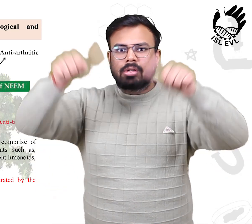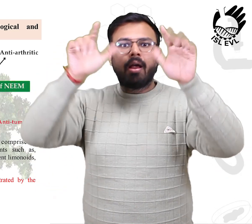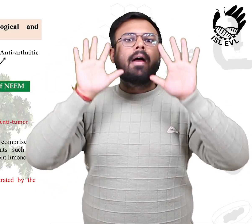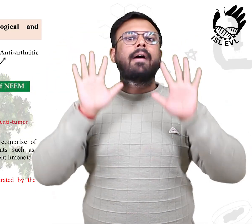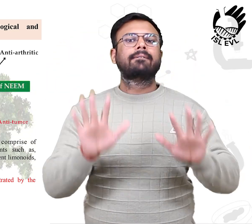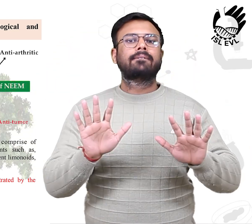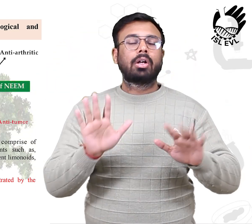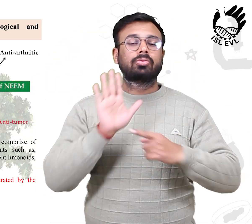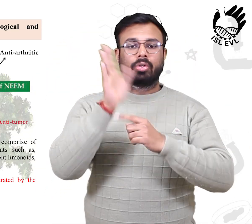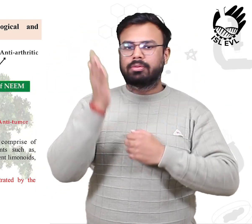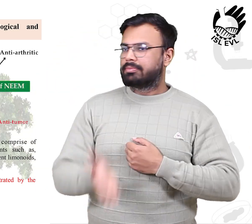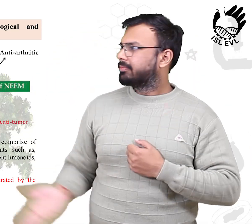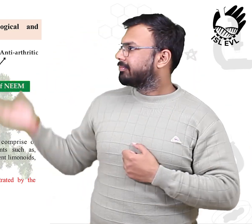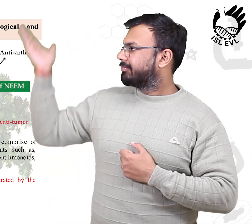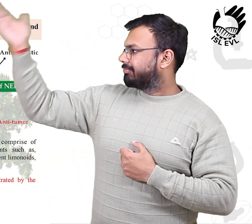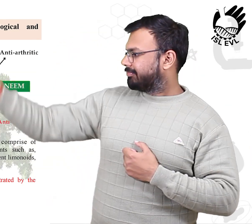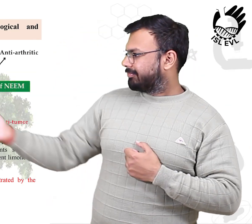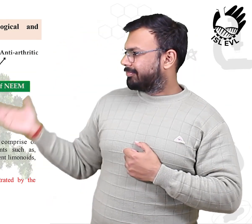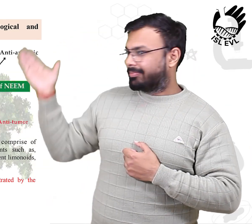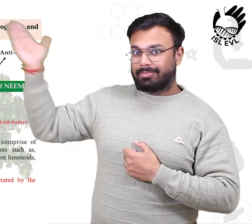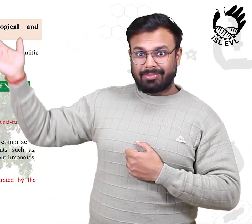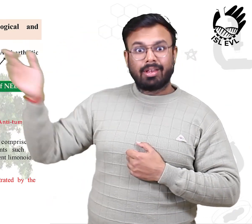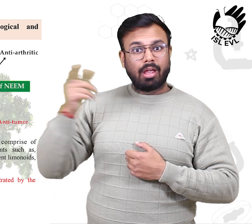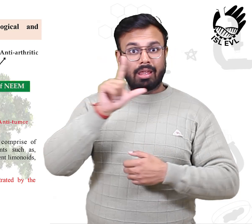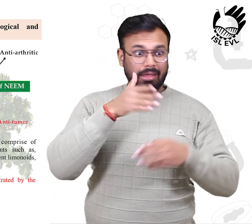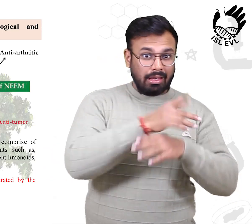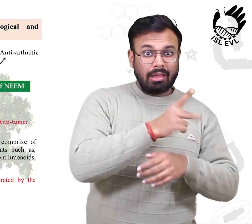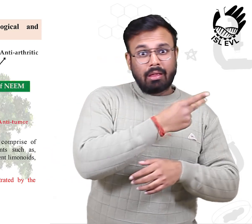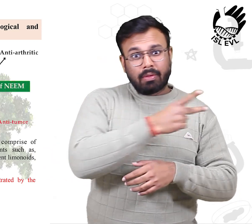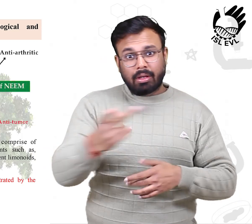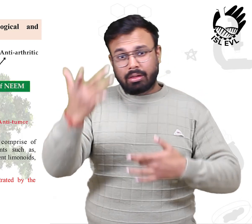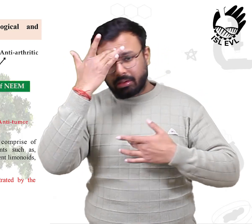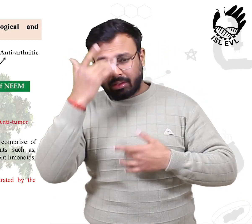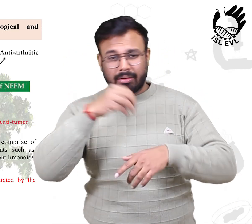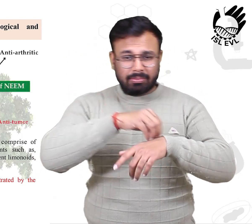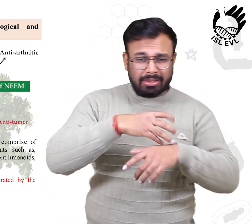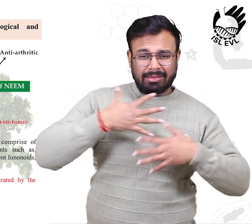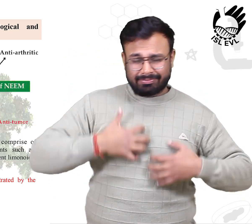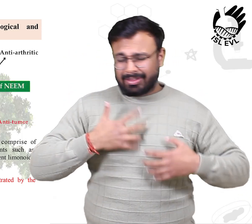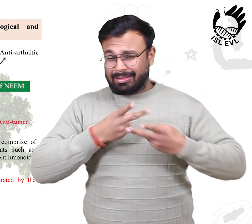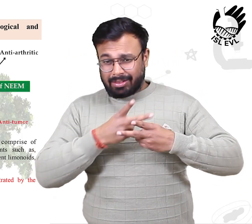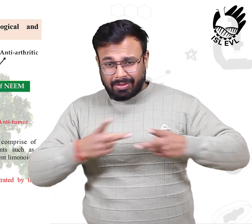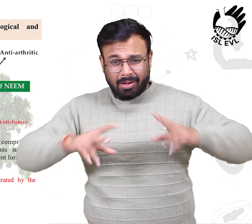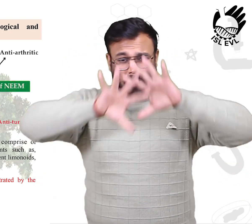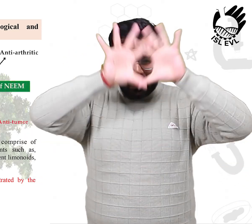activities. The biological and pharmacological activities of neem, which has